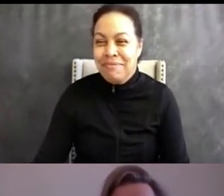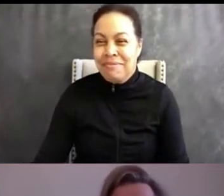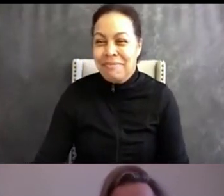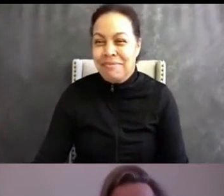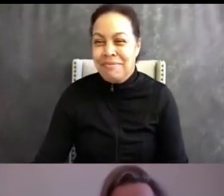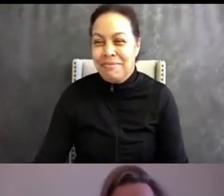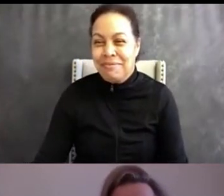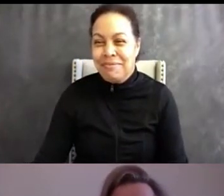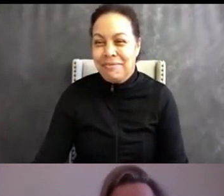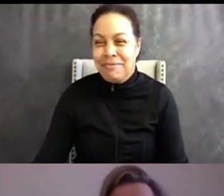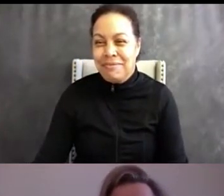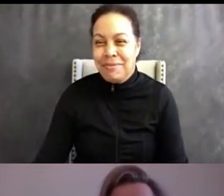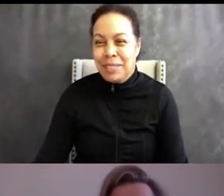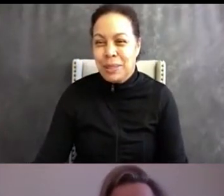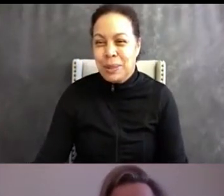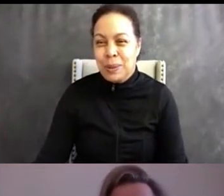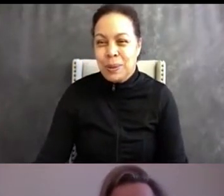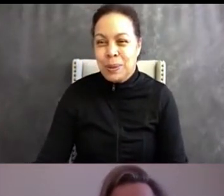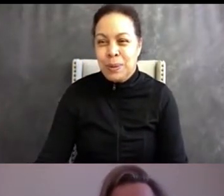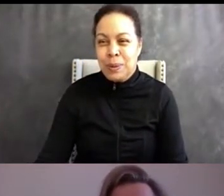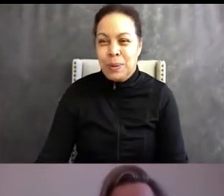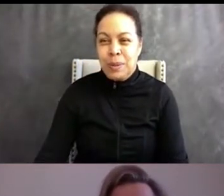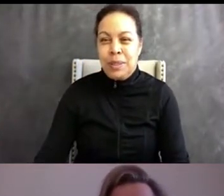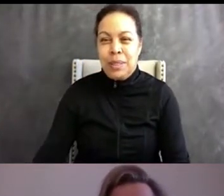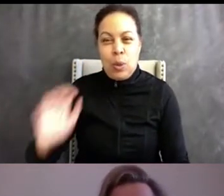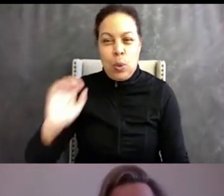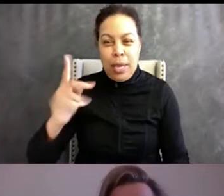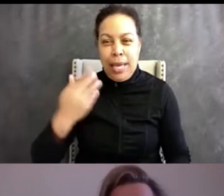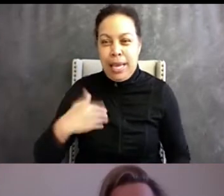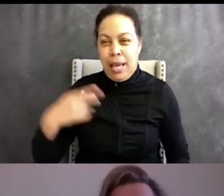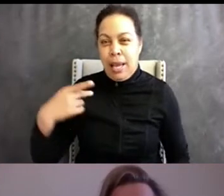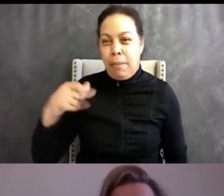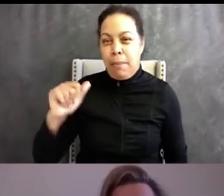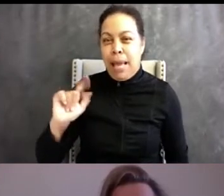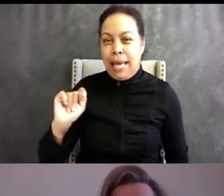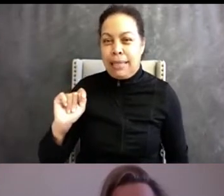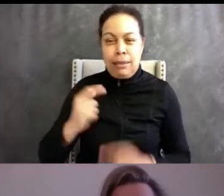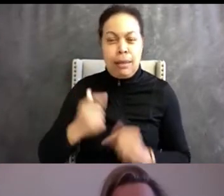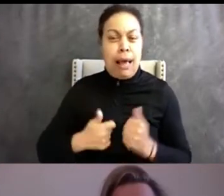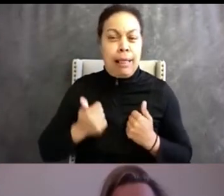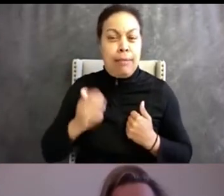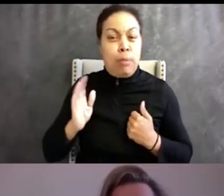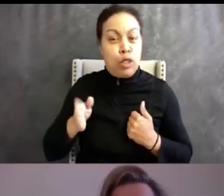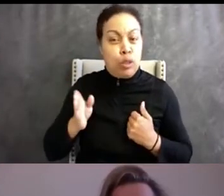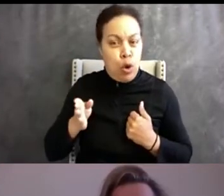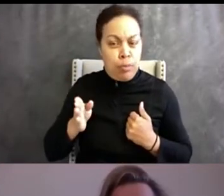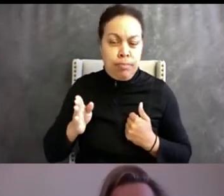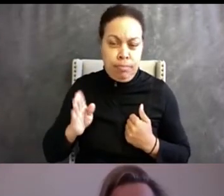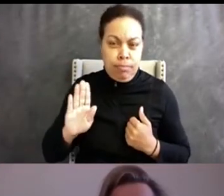Okay. I'm Pat. I live in Baltimore. I'm